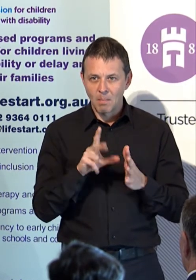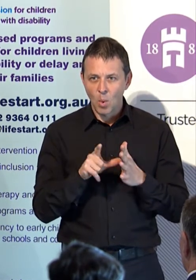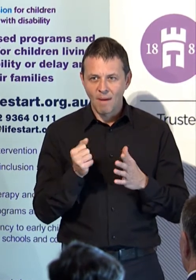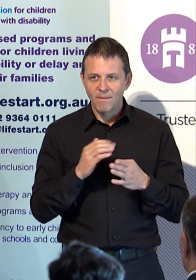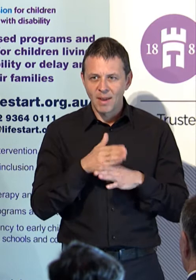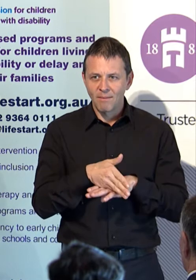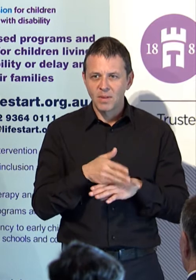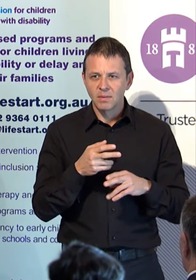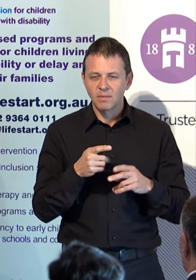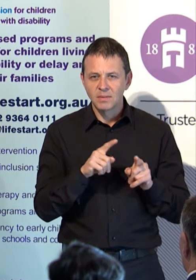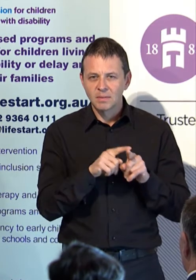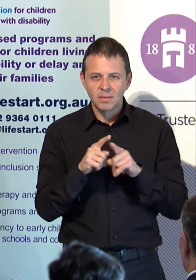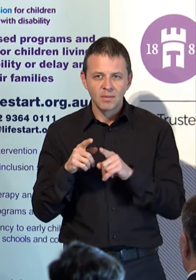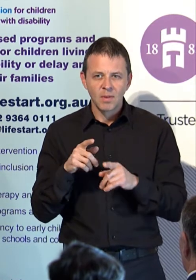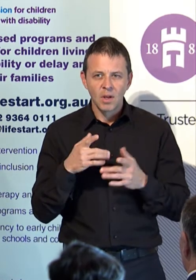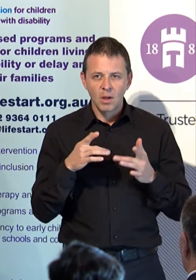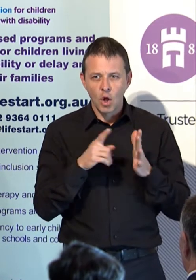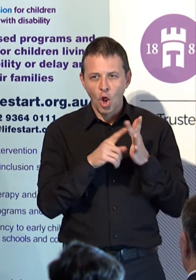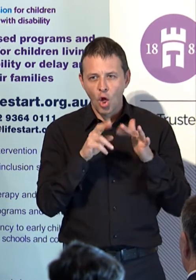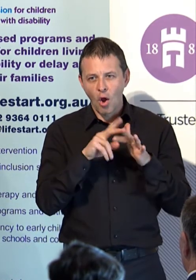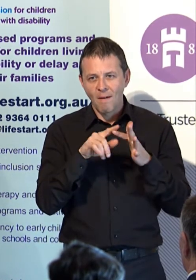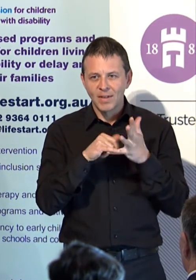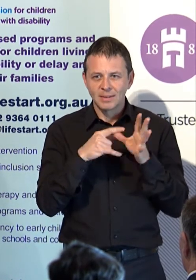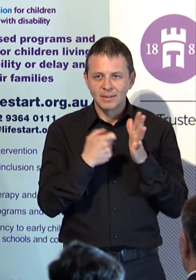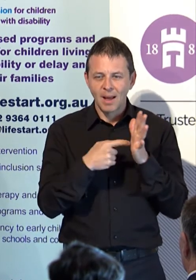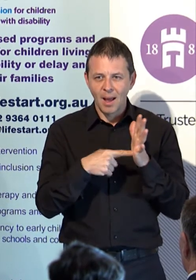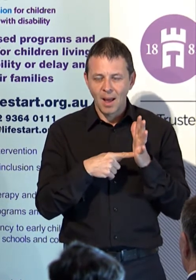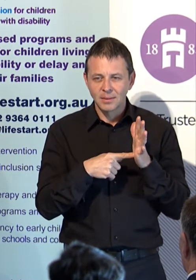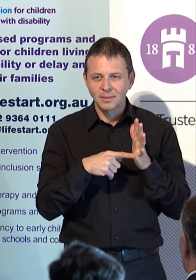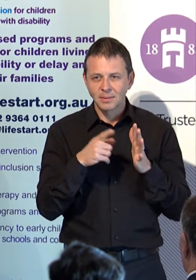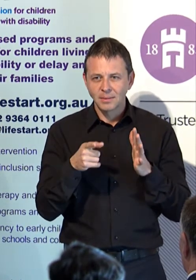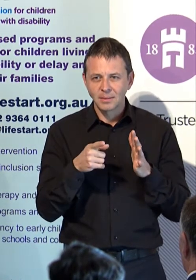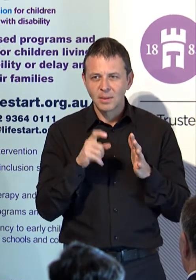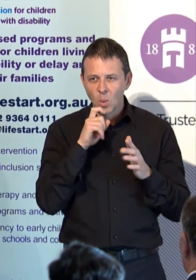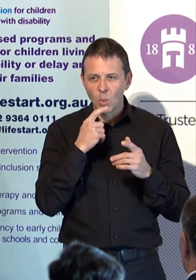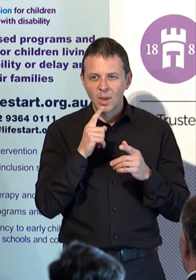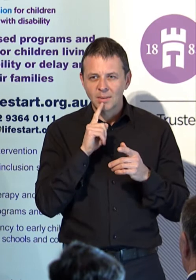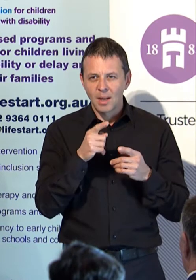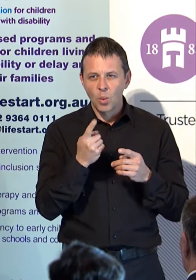mention just a few. Sue clearly is our CEO because she's across everything.